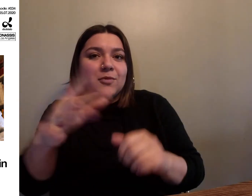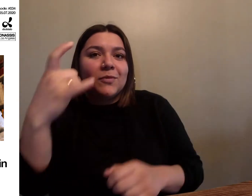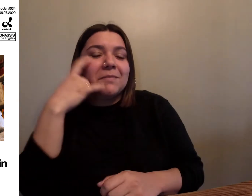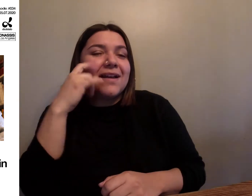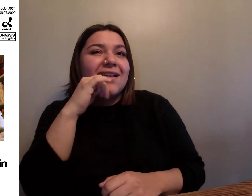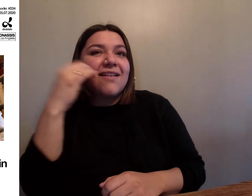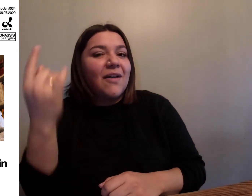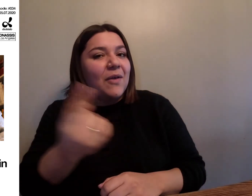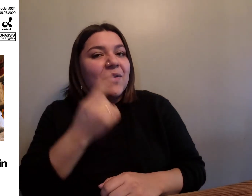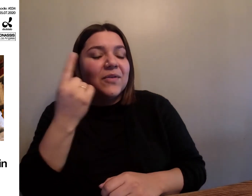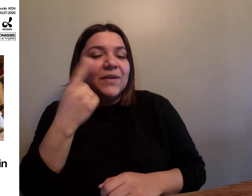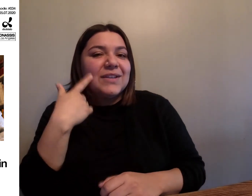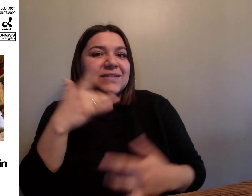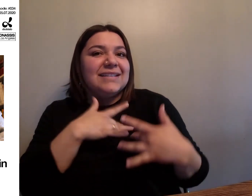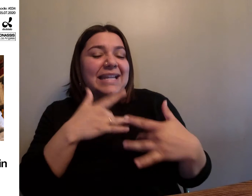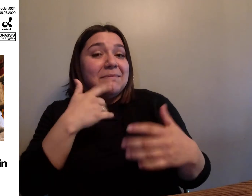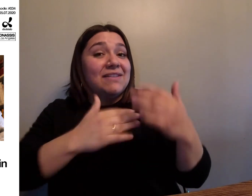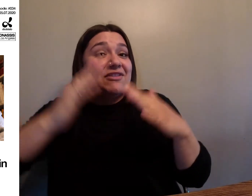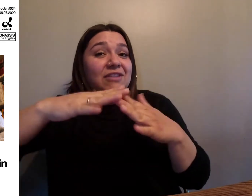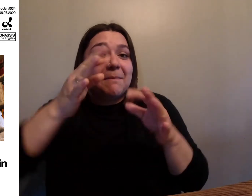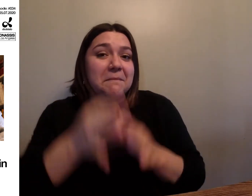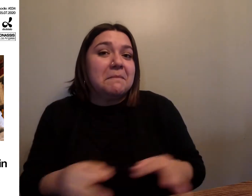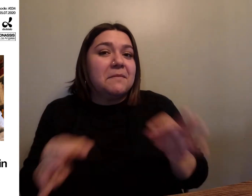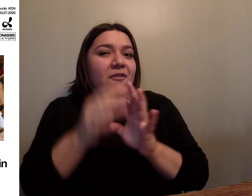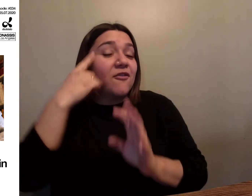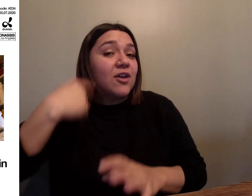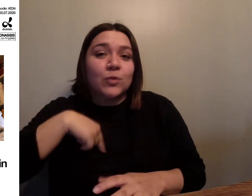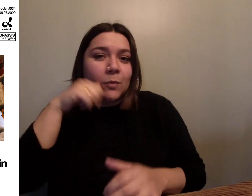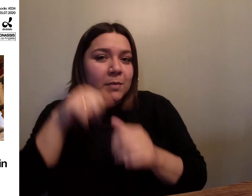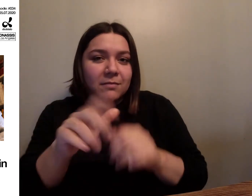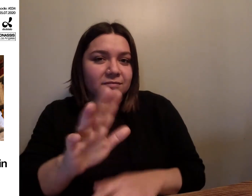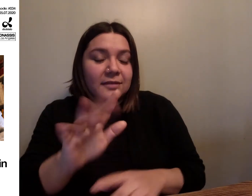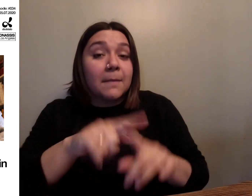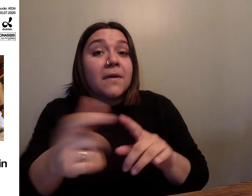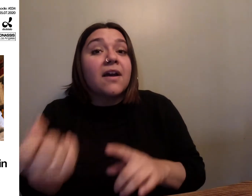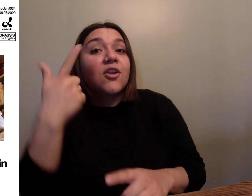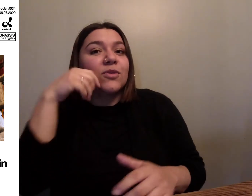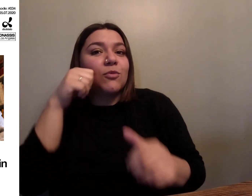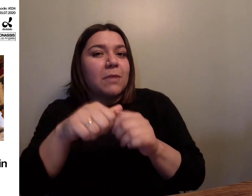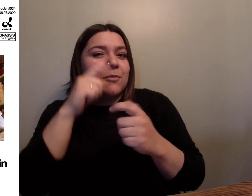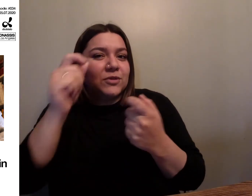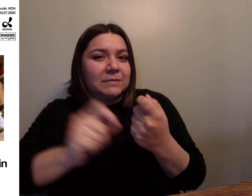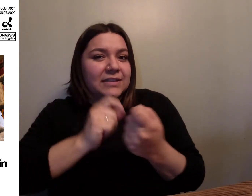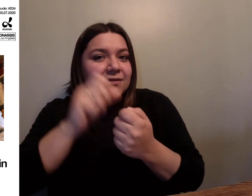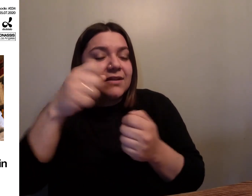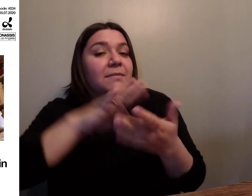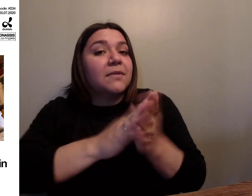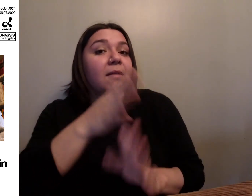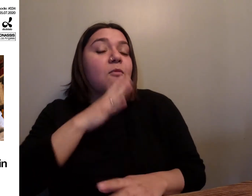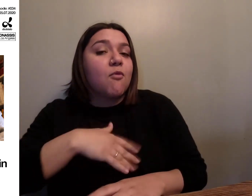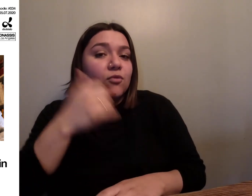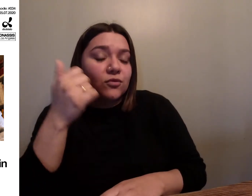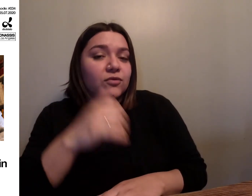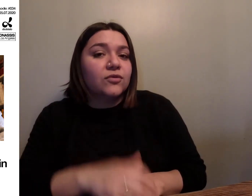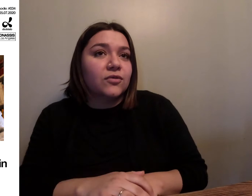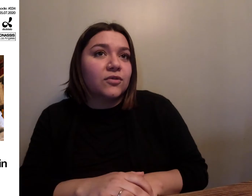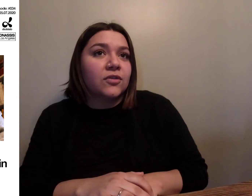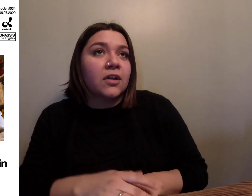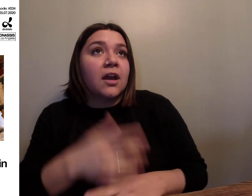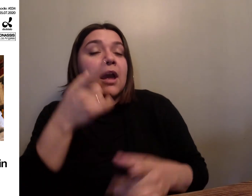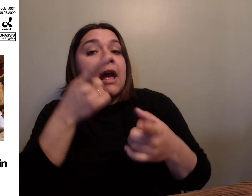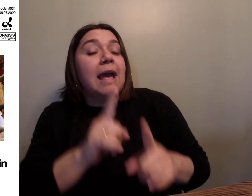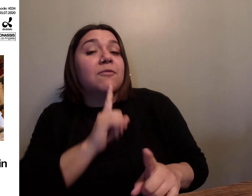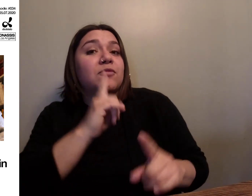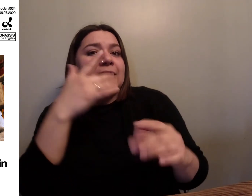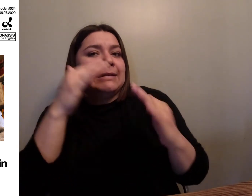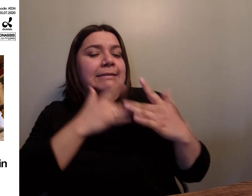mind is not always what is most important for us to remember, but there's certain things we remember as we grow older that are